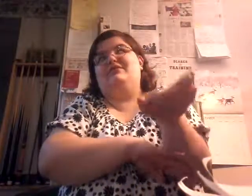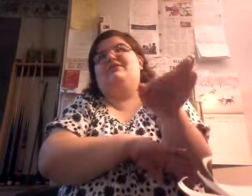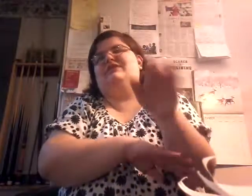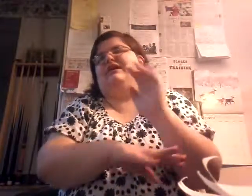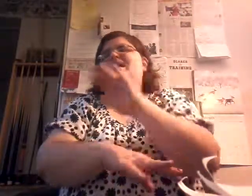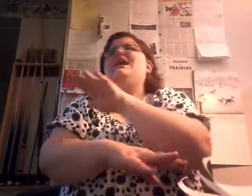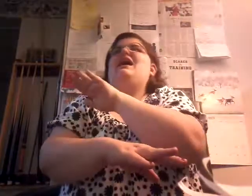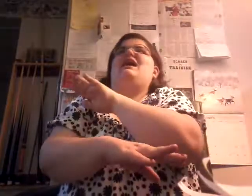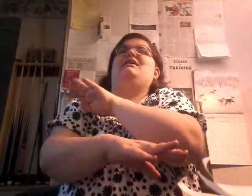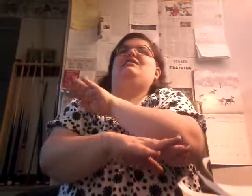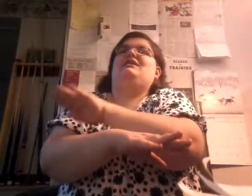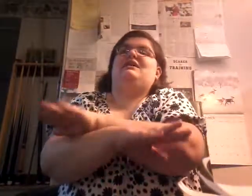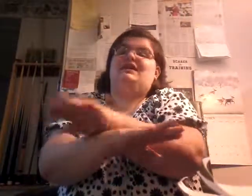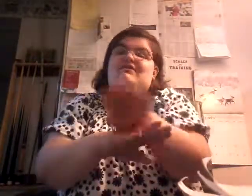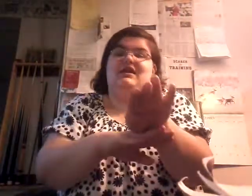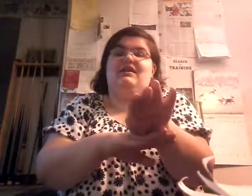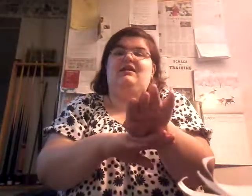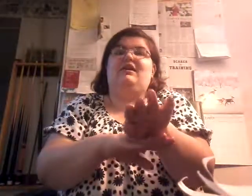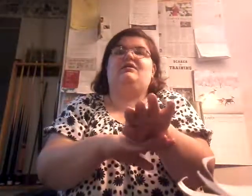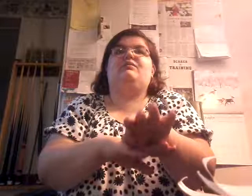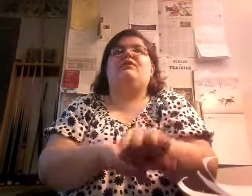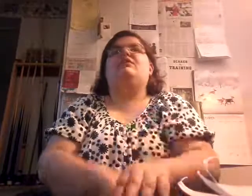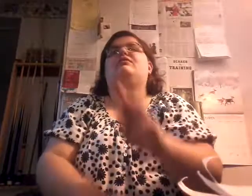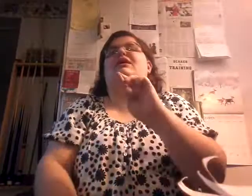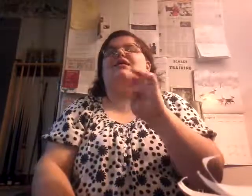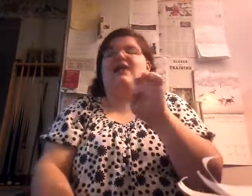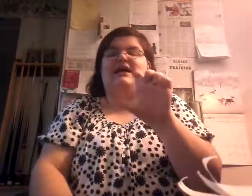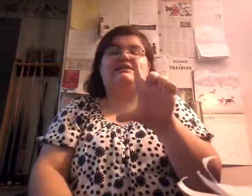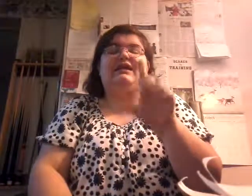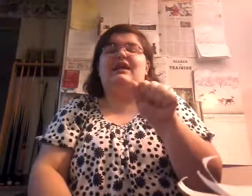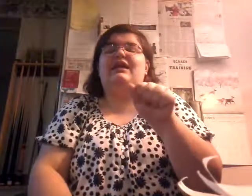afternoon, sorry, and your evening is worth relaxing